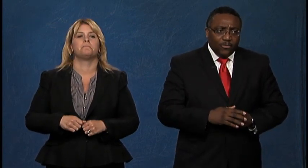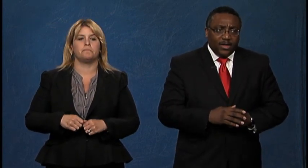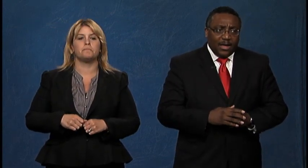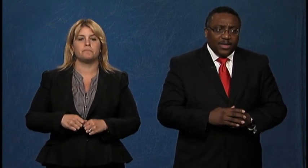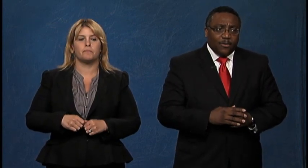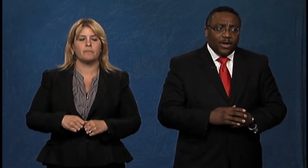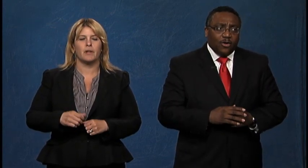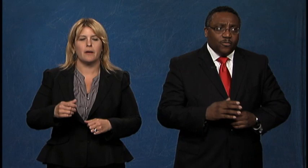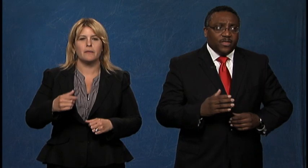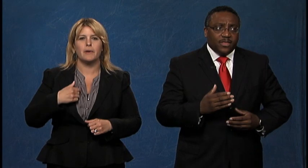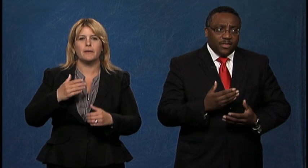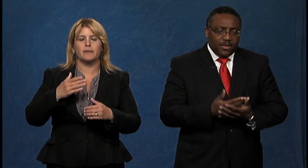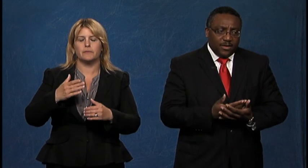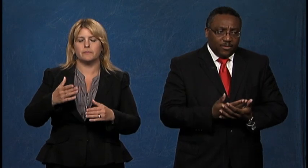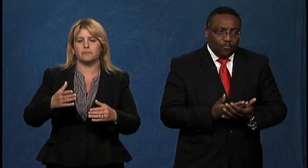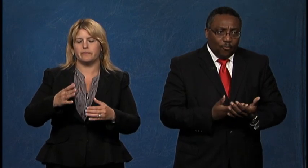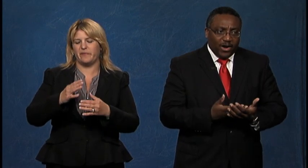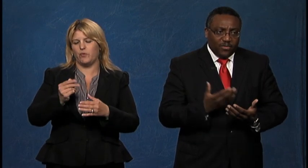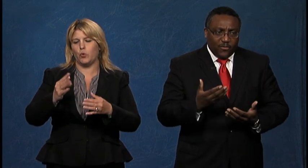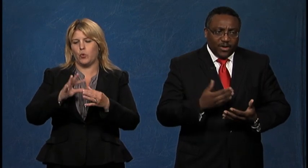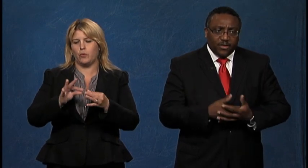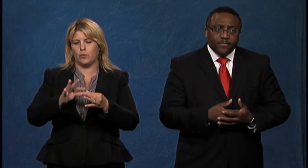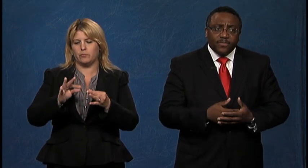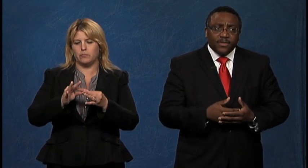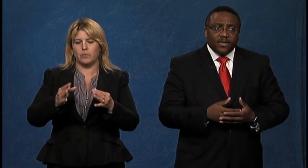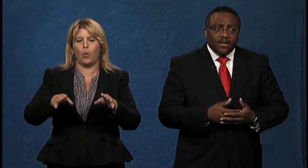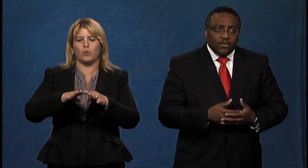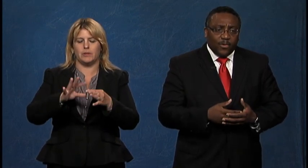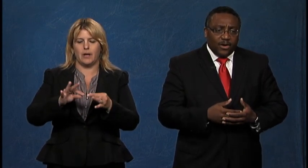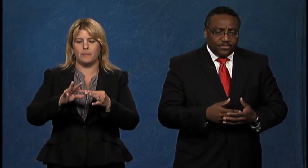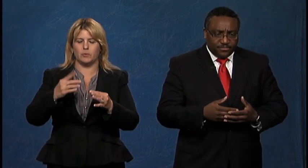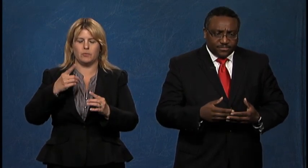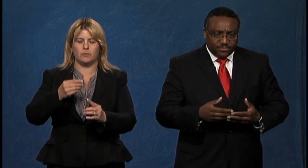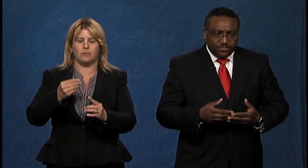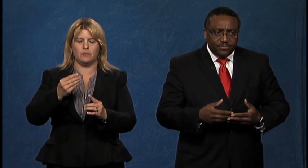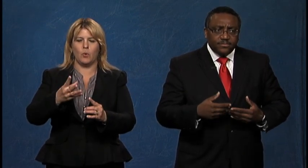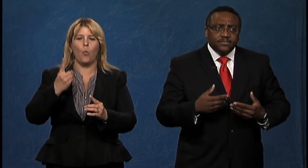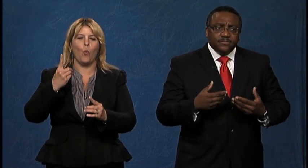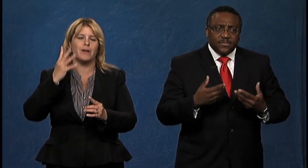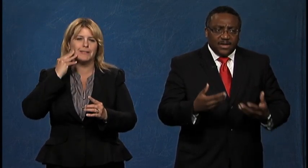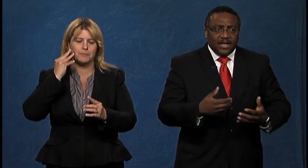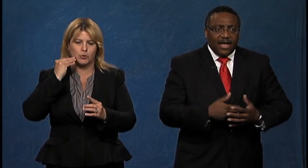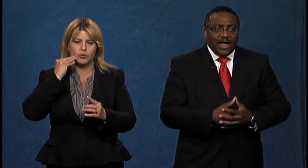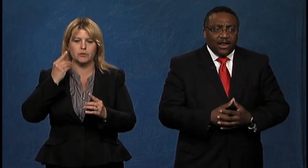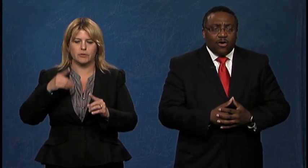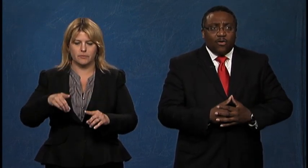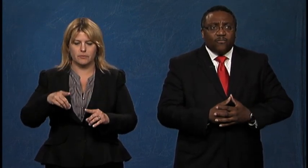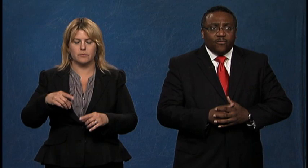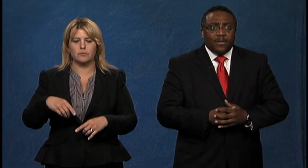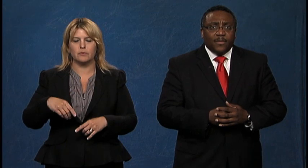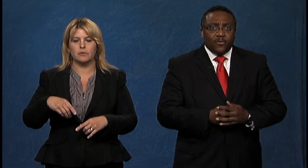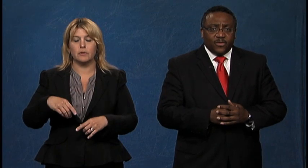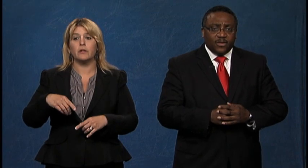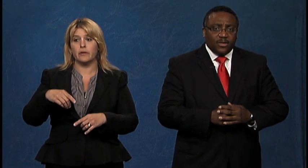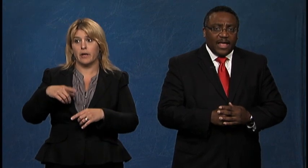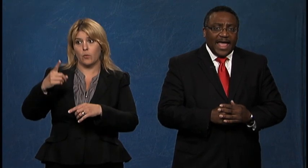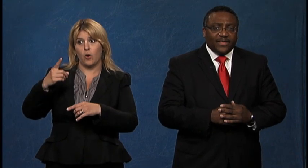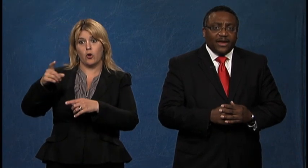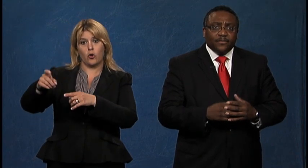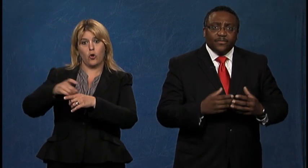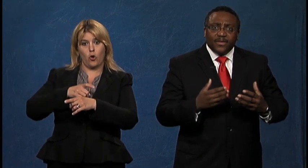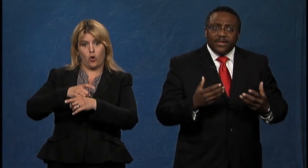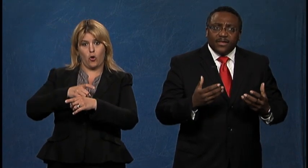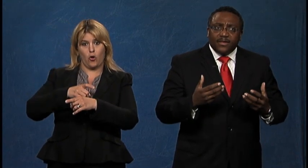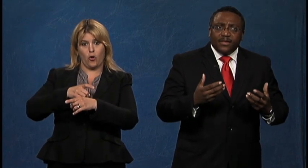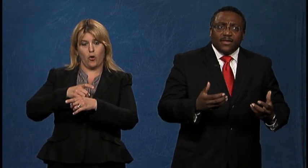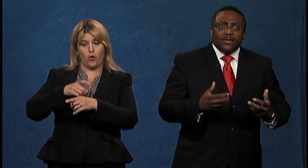My closing comments, I would close with this one experience where I got a call from a person